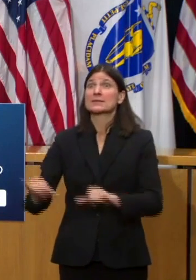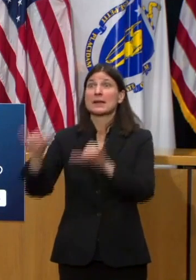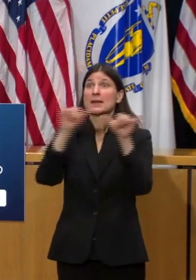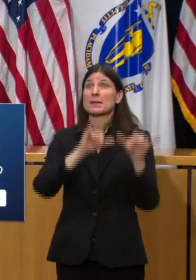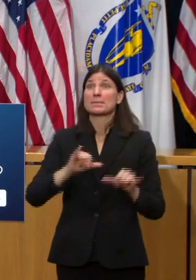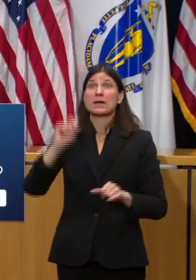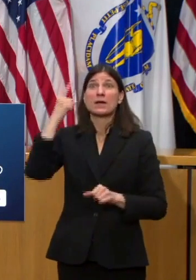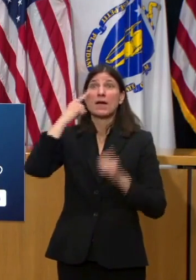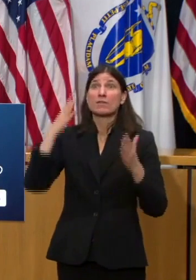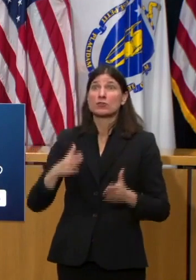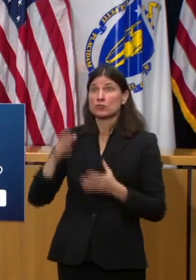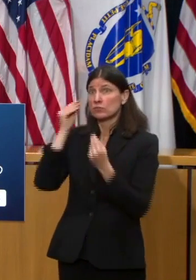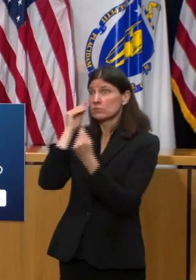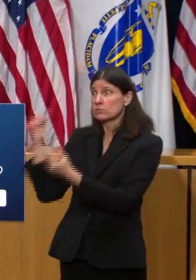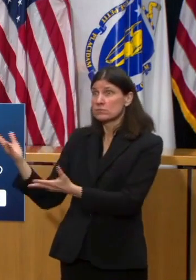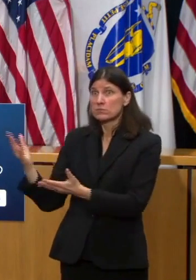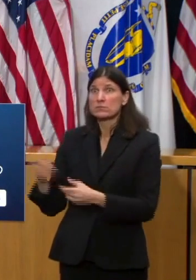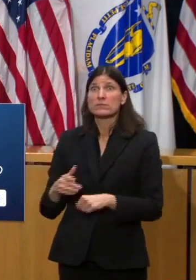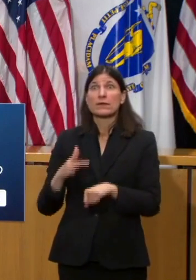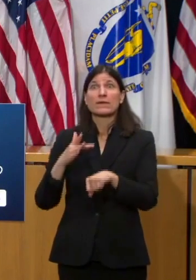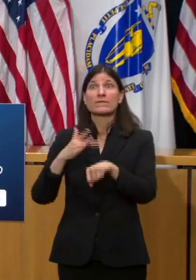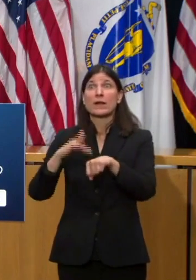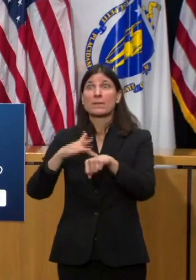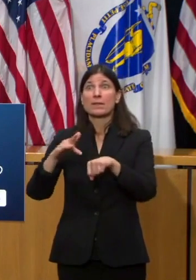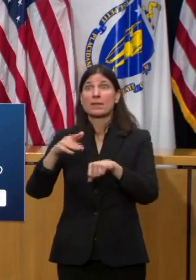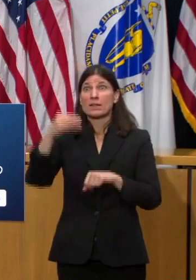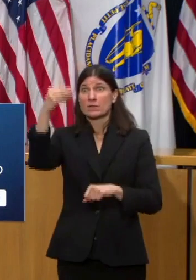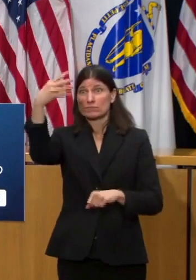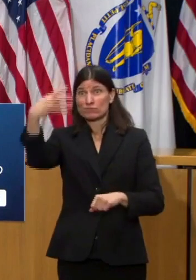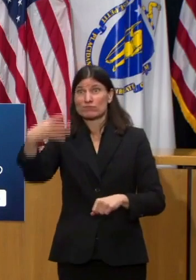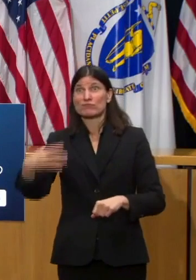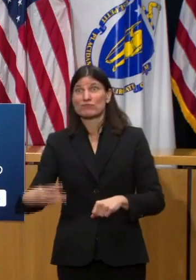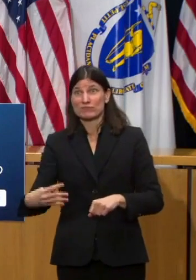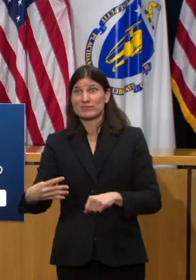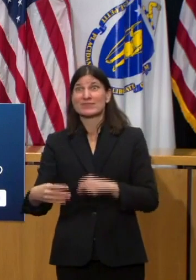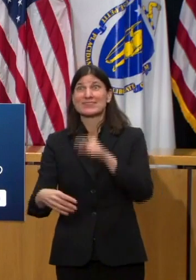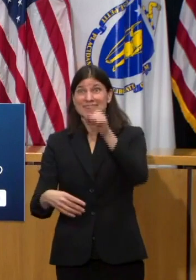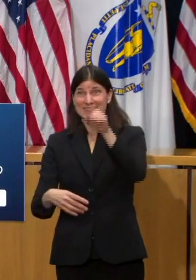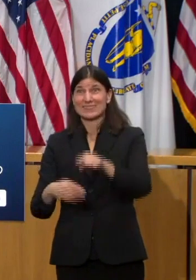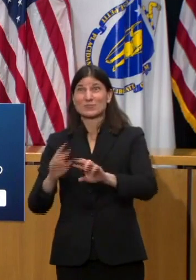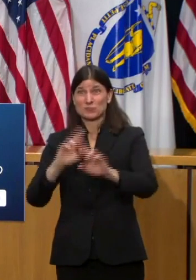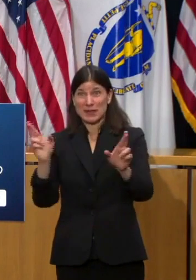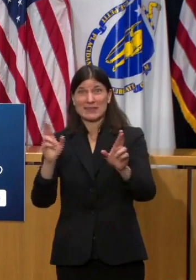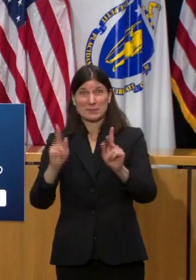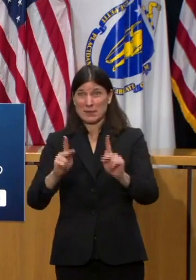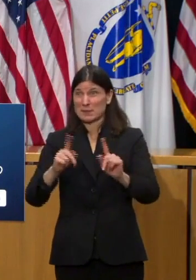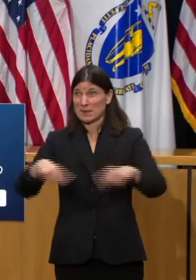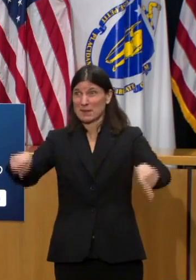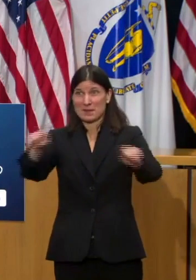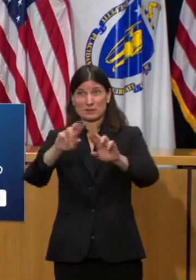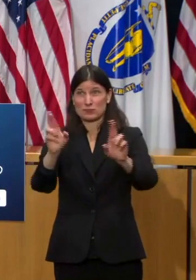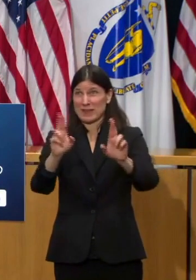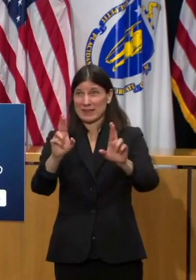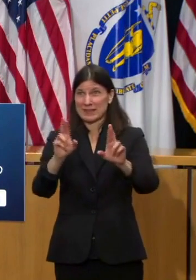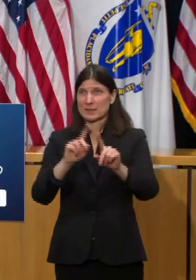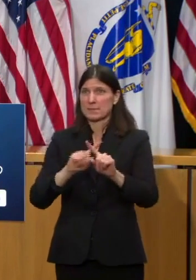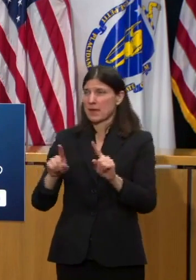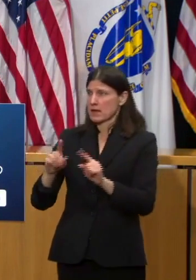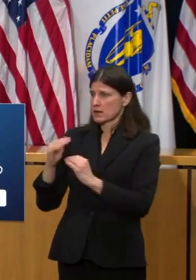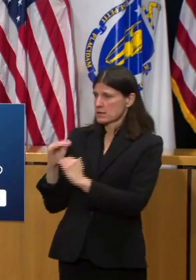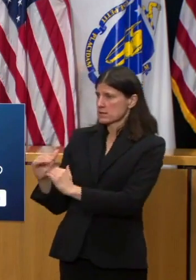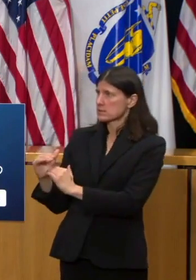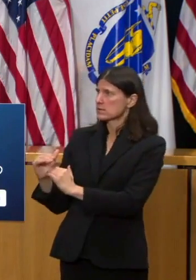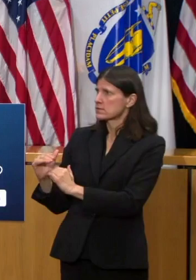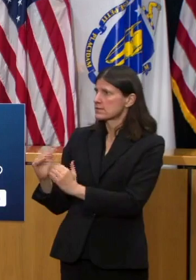vaccinations than we actually have supply, because we were led to believe that by the time we got to the end of February, there was going to be a